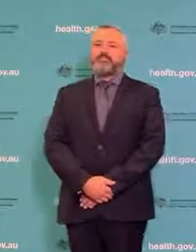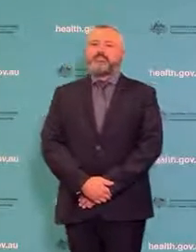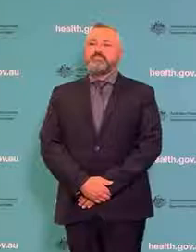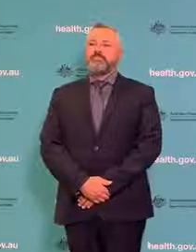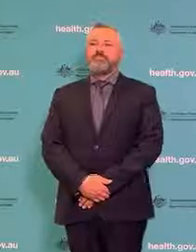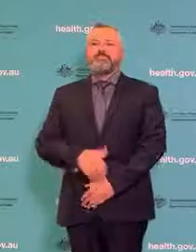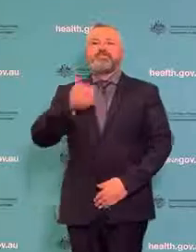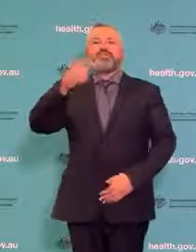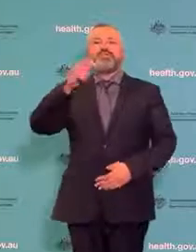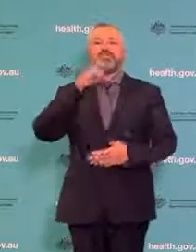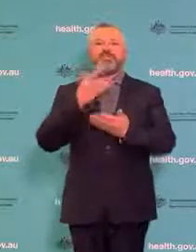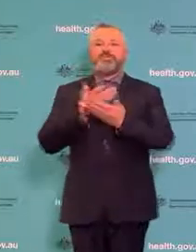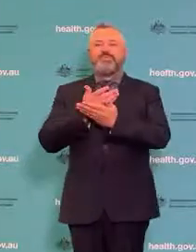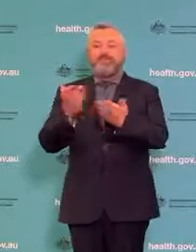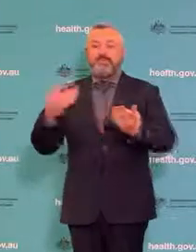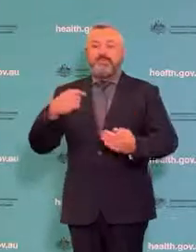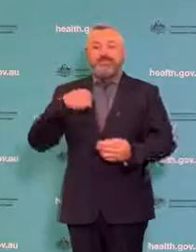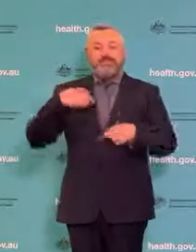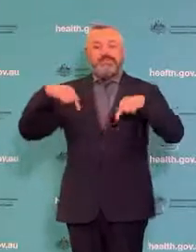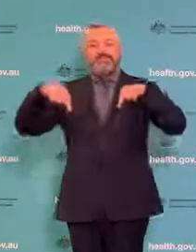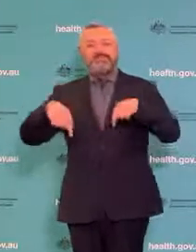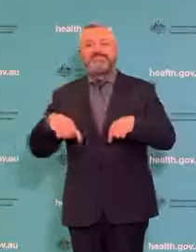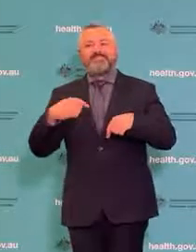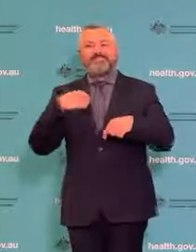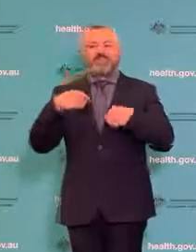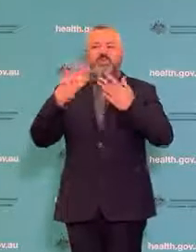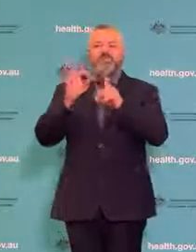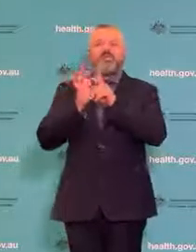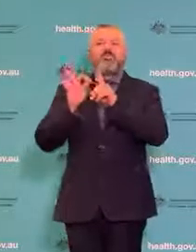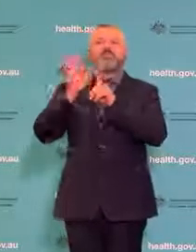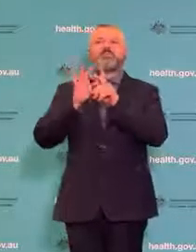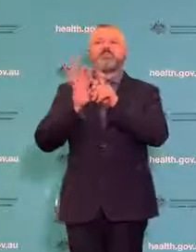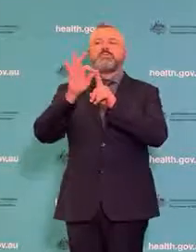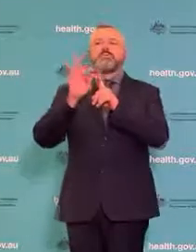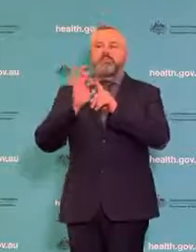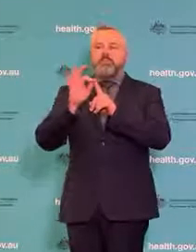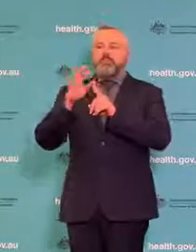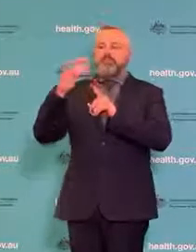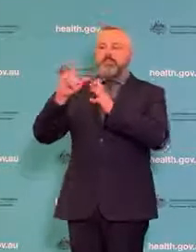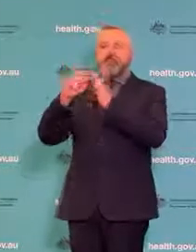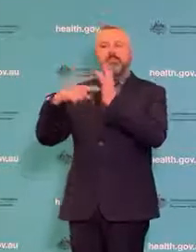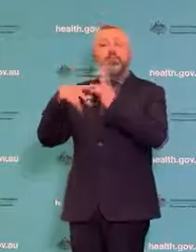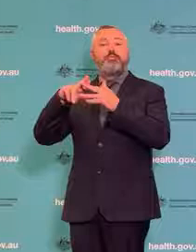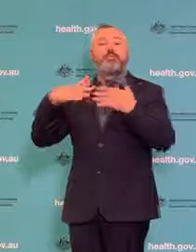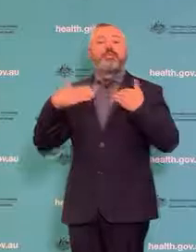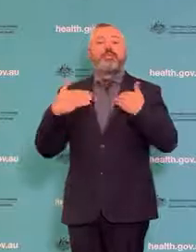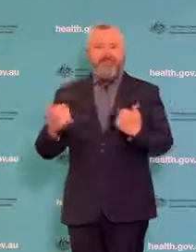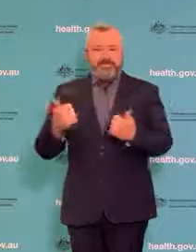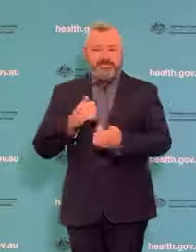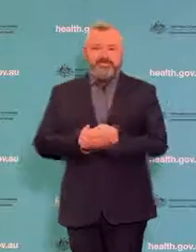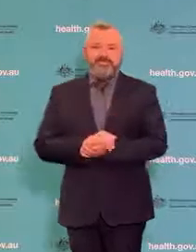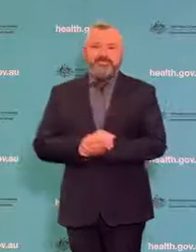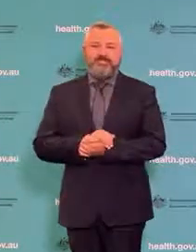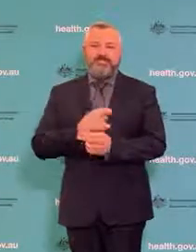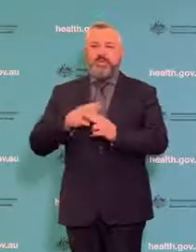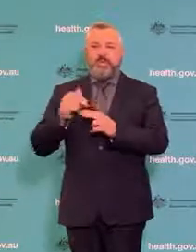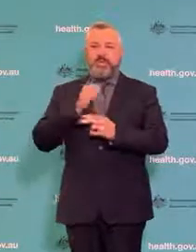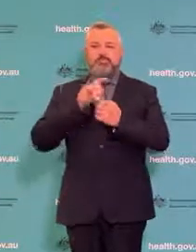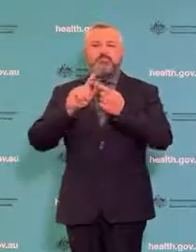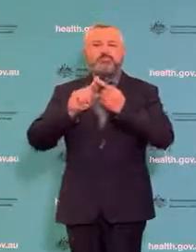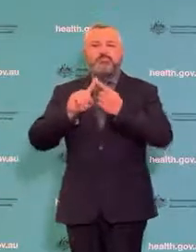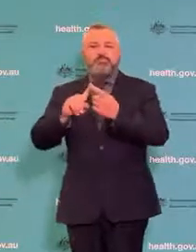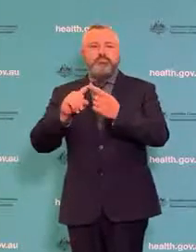Good afternoon. I'm here to provide you with the update from the Department of Health on our ongoing response to the COVID-19